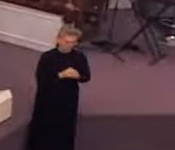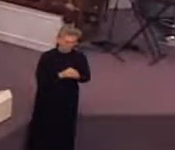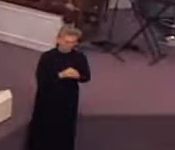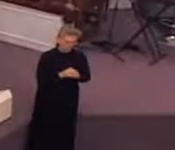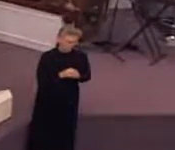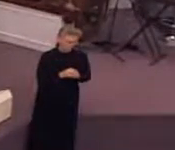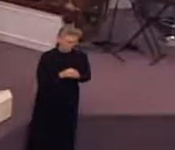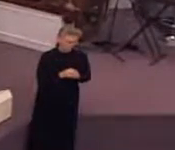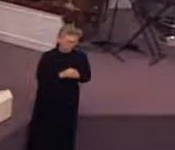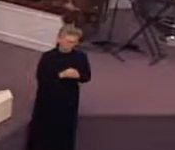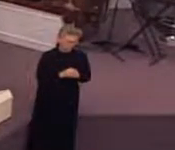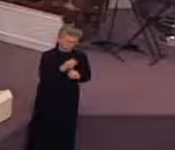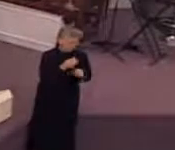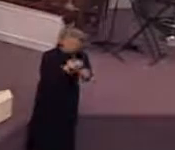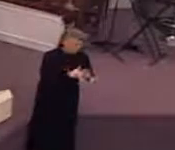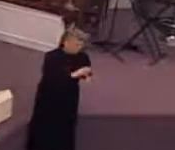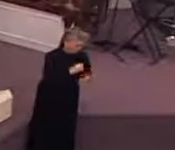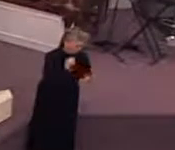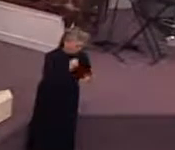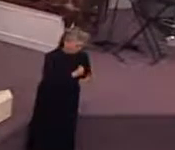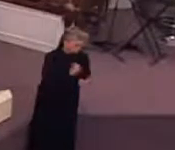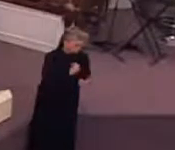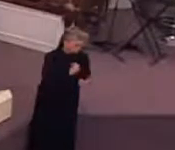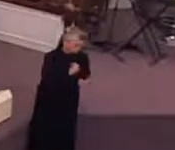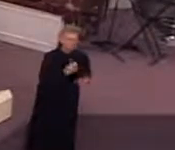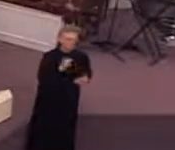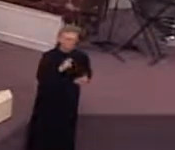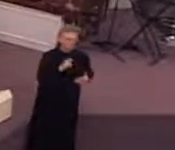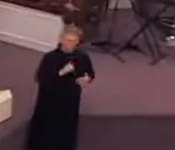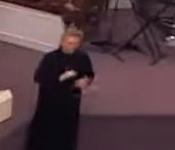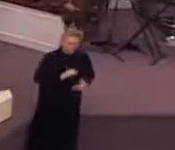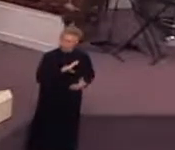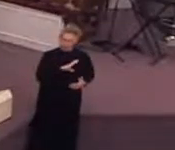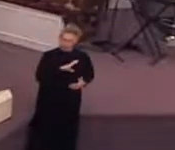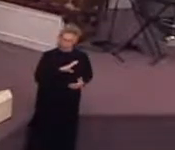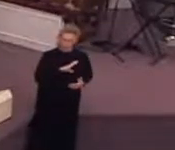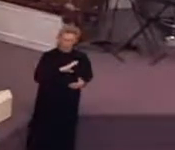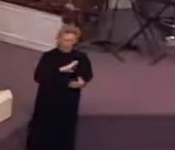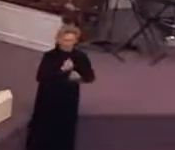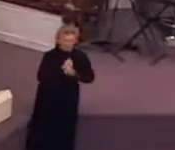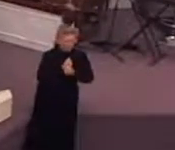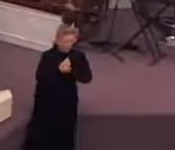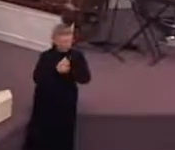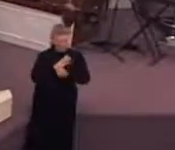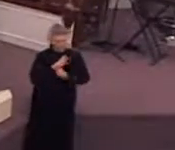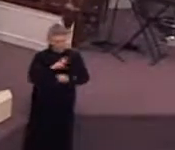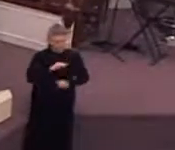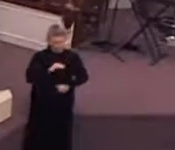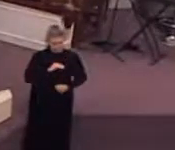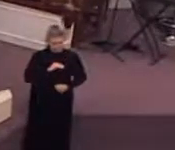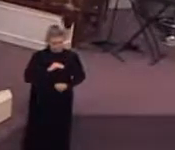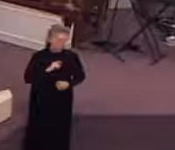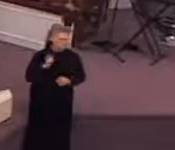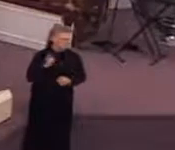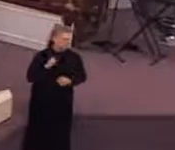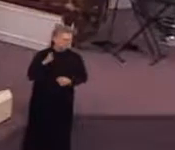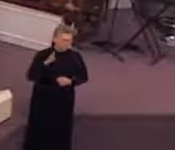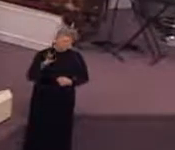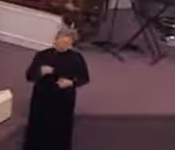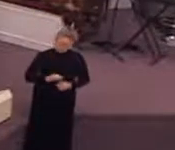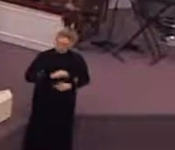need a personal revival. Come on, if our love has grown cold, amen, we need God to stir us and set us on